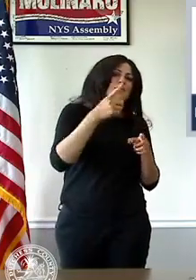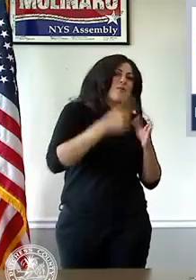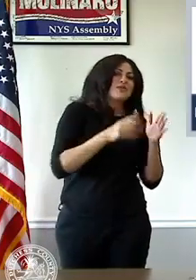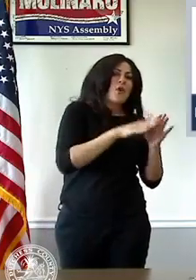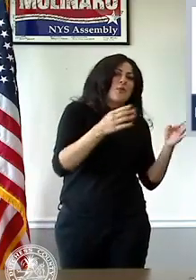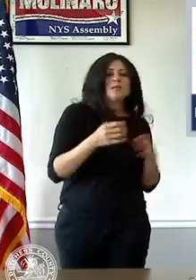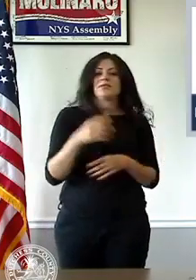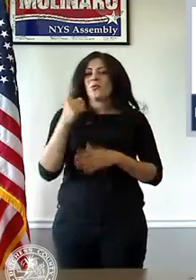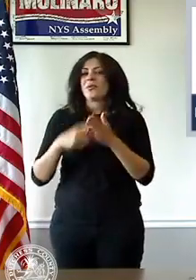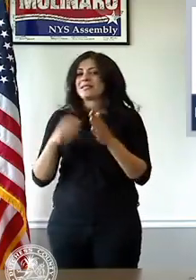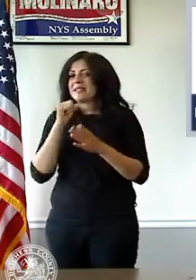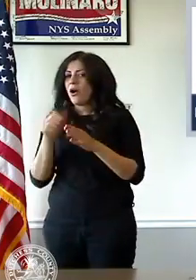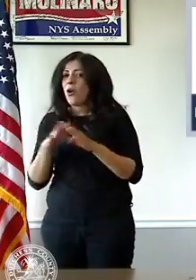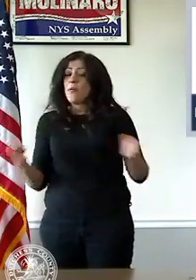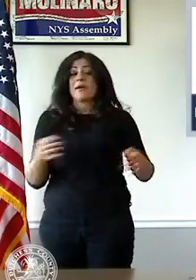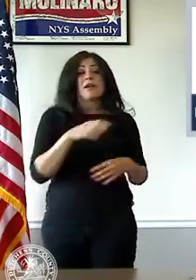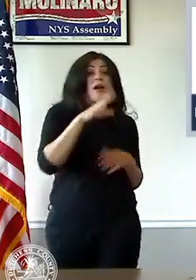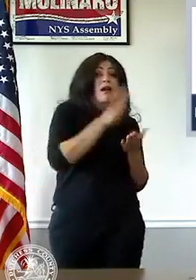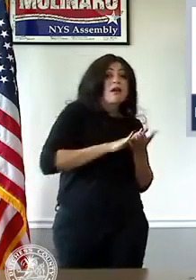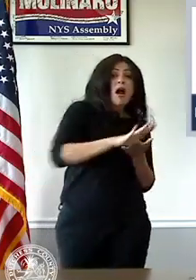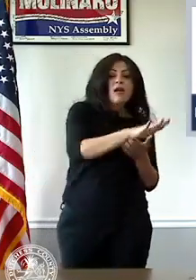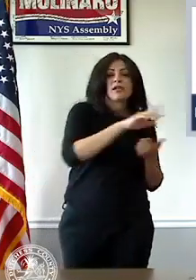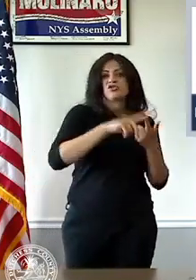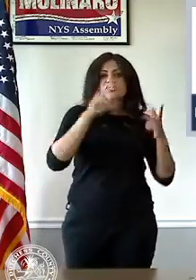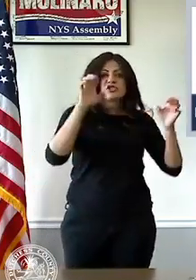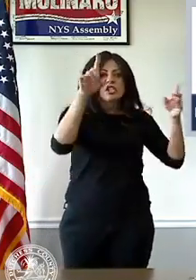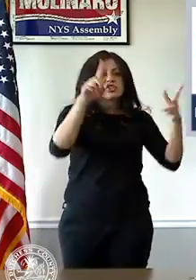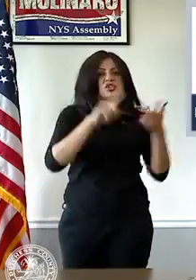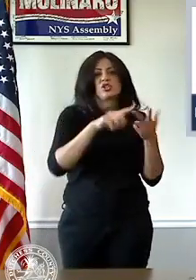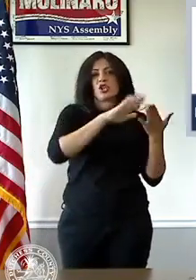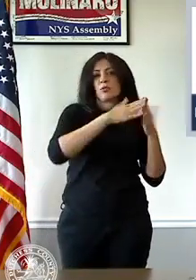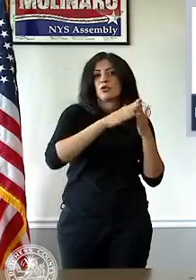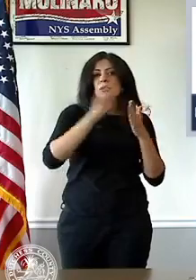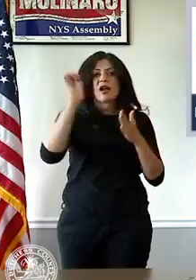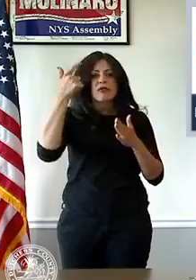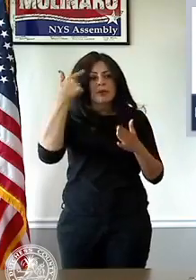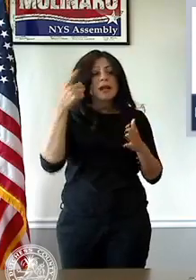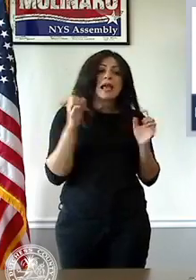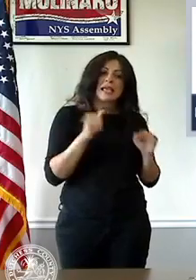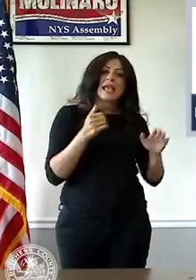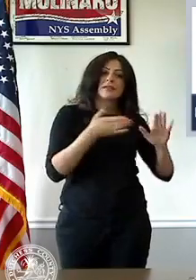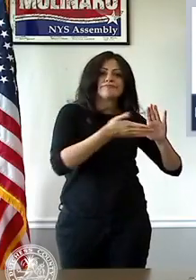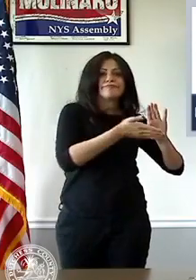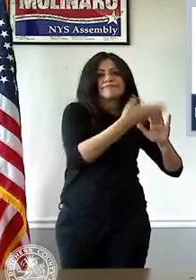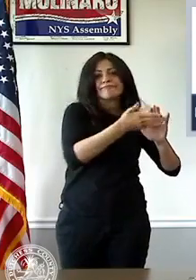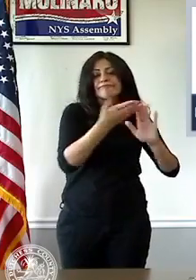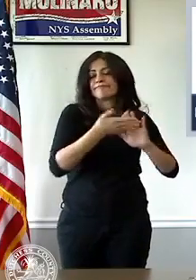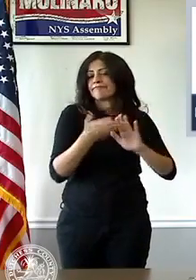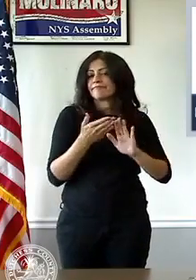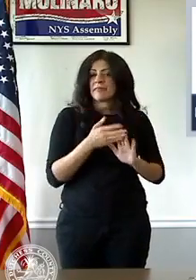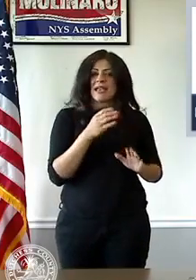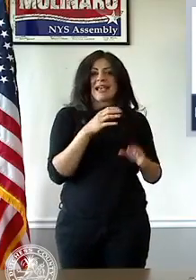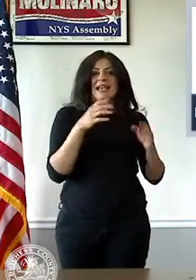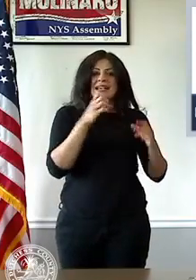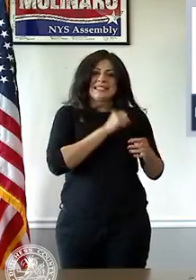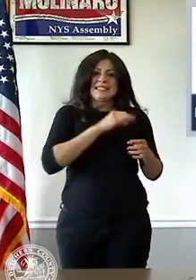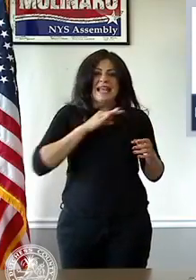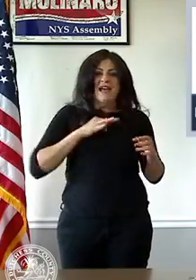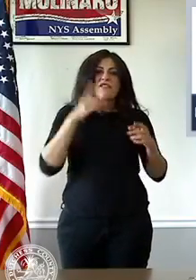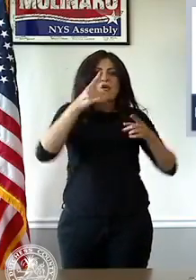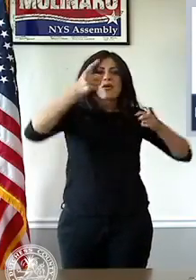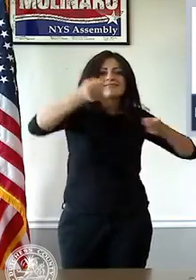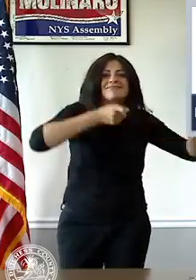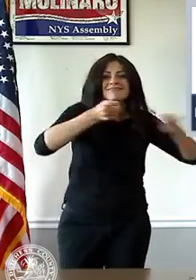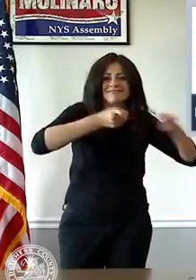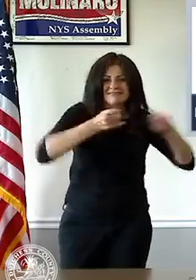Colleges, education, community, government are able to operate. Administrative staff can function, and I can't